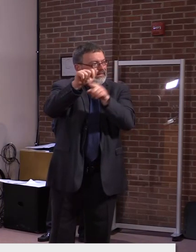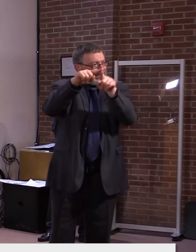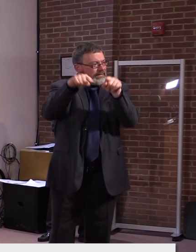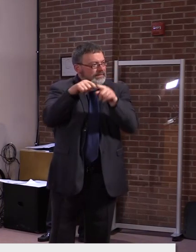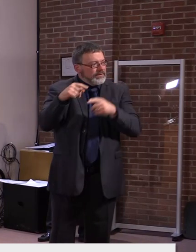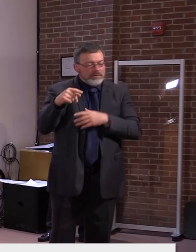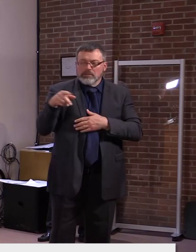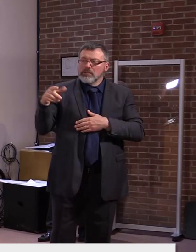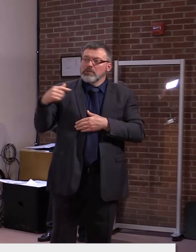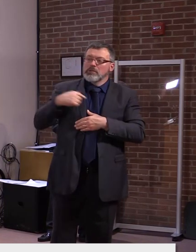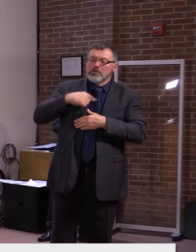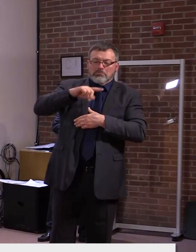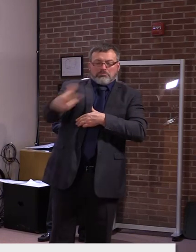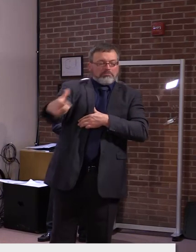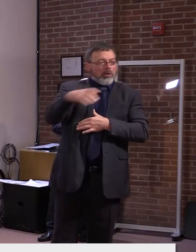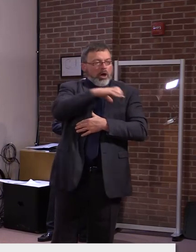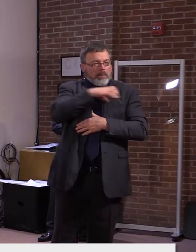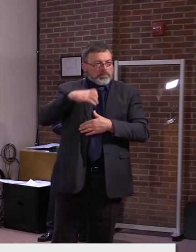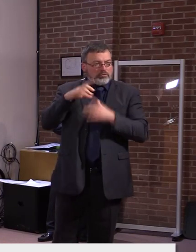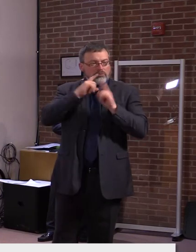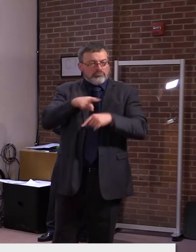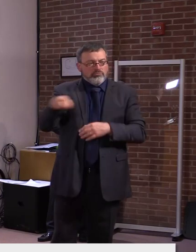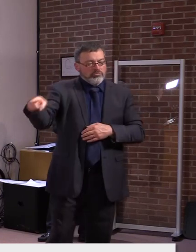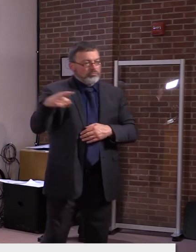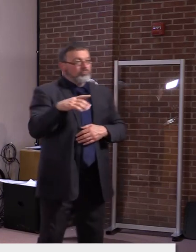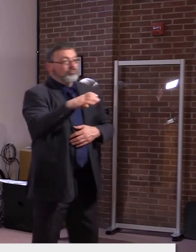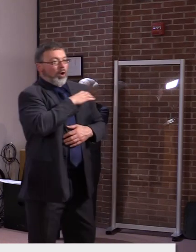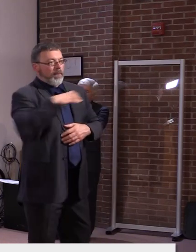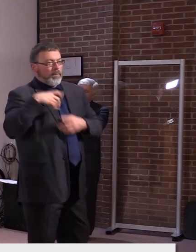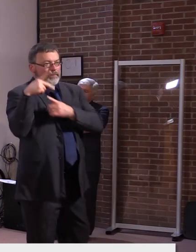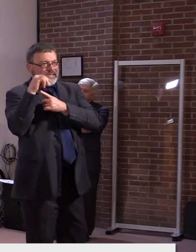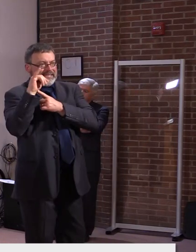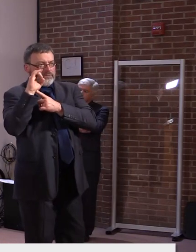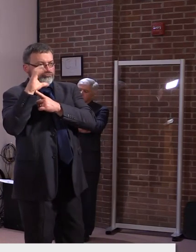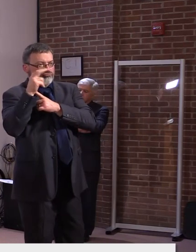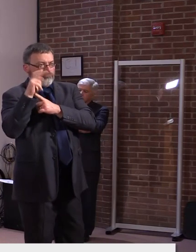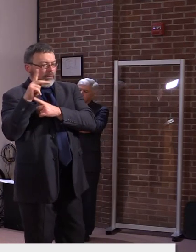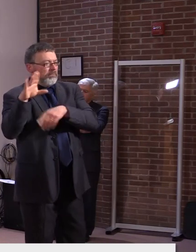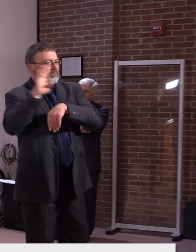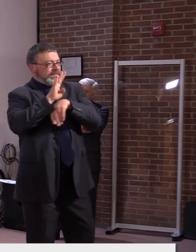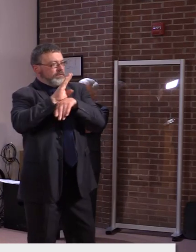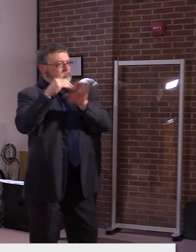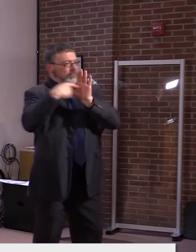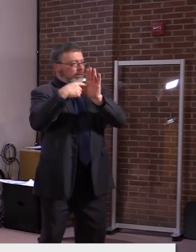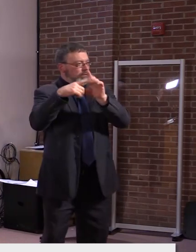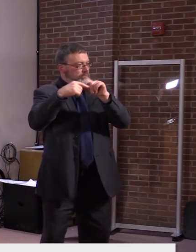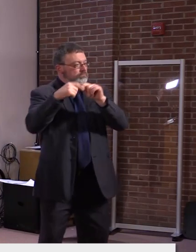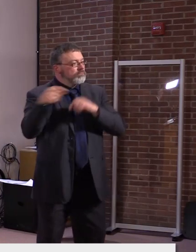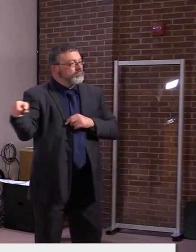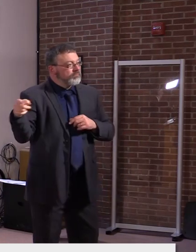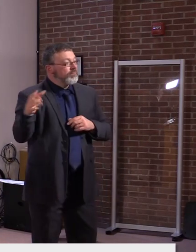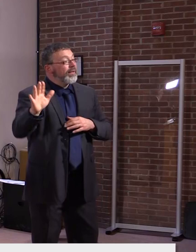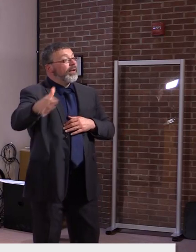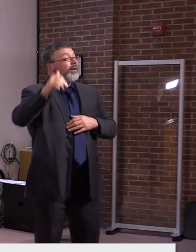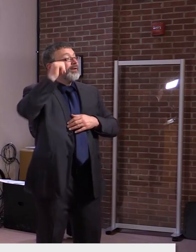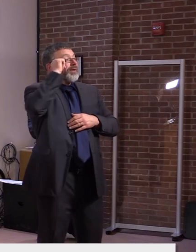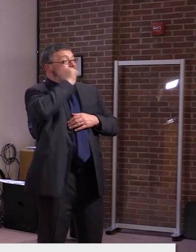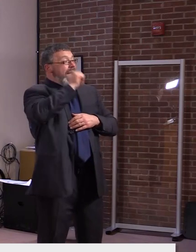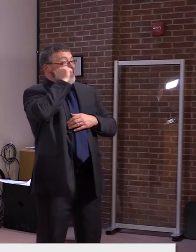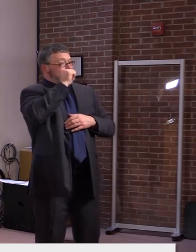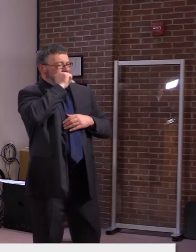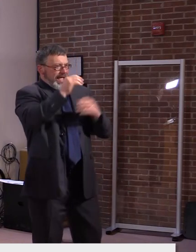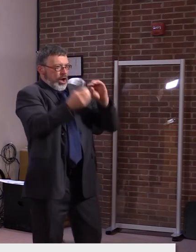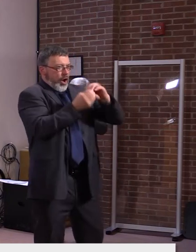Yeah, thank you, Governor. Thank you, Colin. So, you know, on a daily basis, Colin, the, you know, the percentage of the raw count could be, you